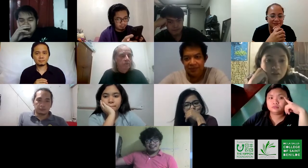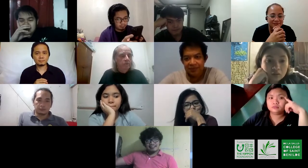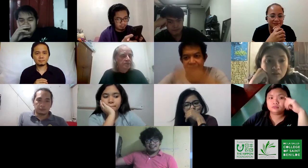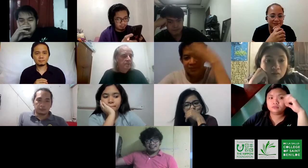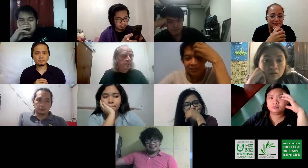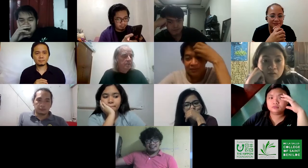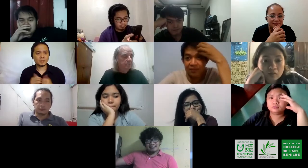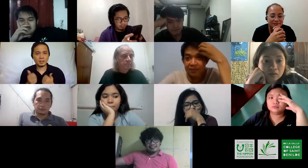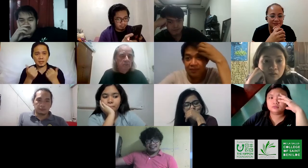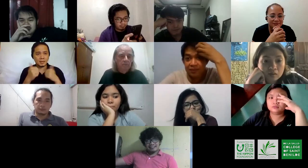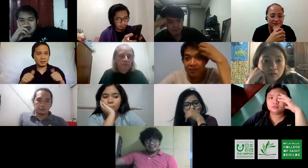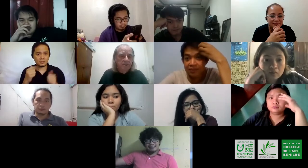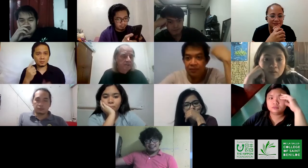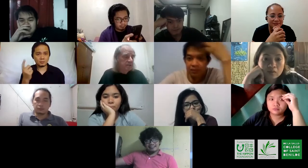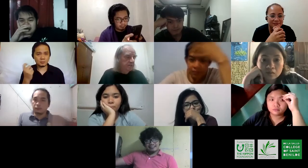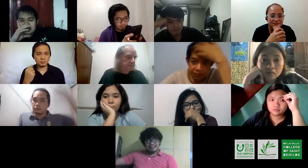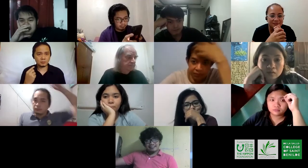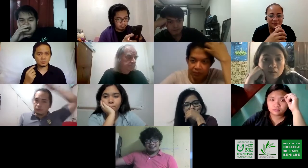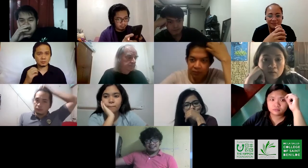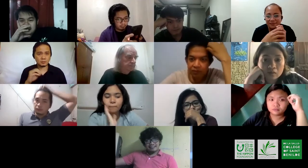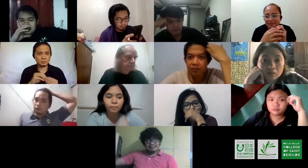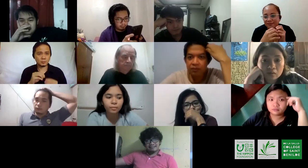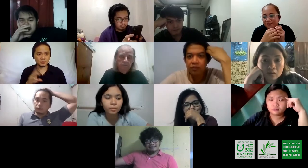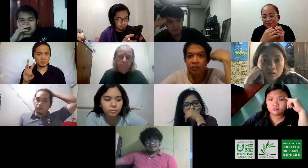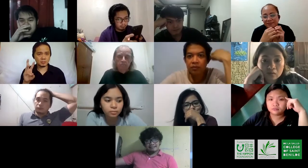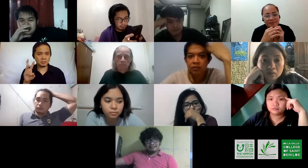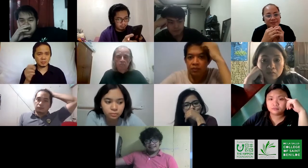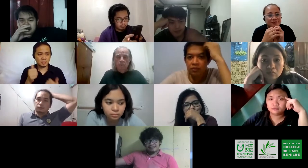Okay, any question on number 6?